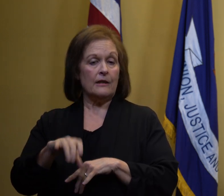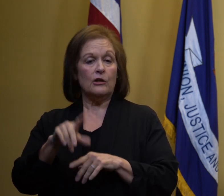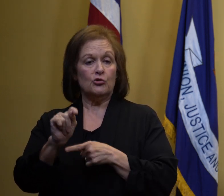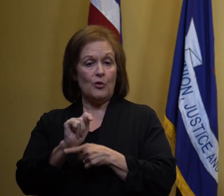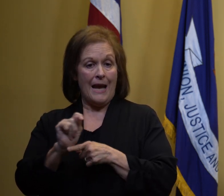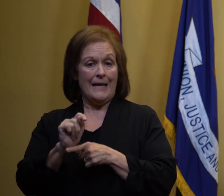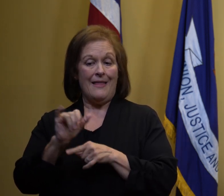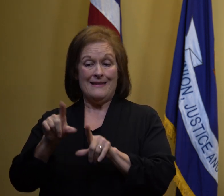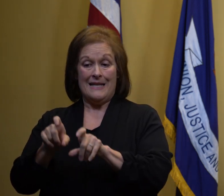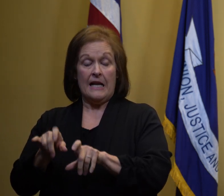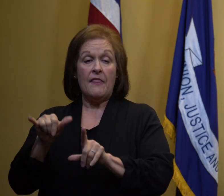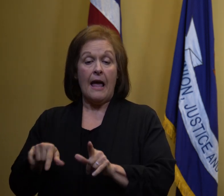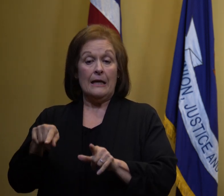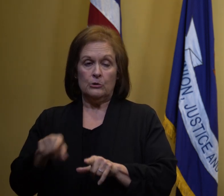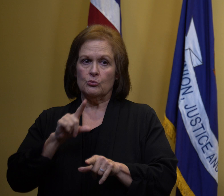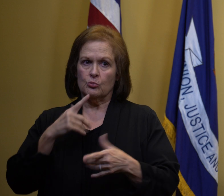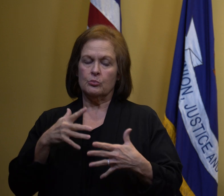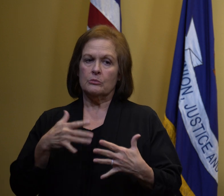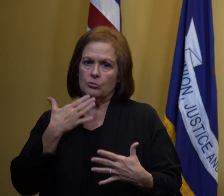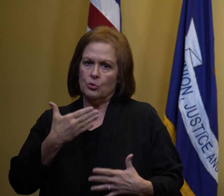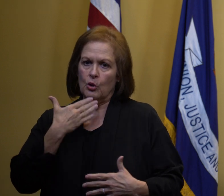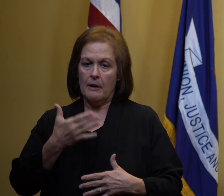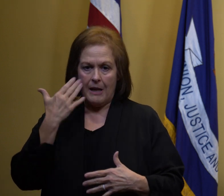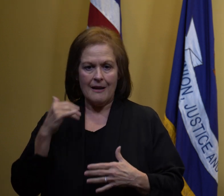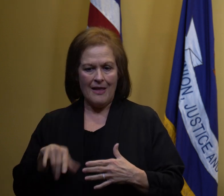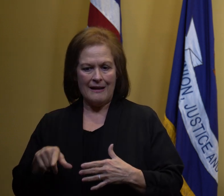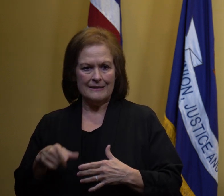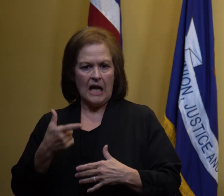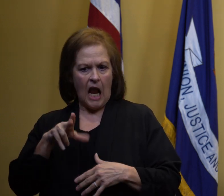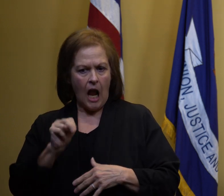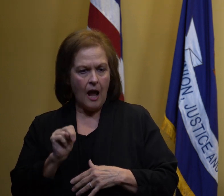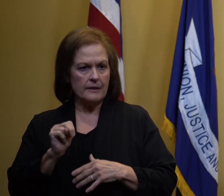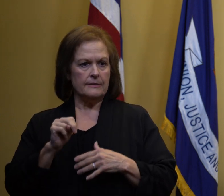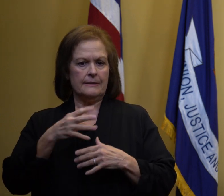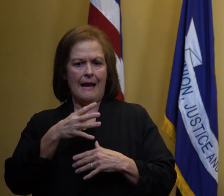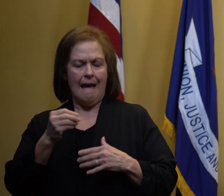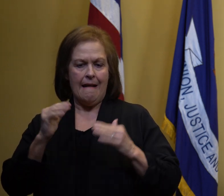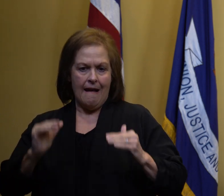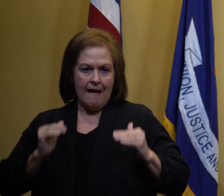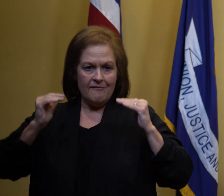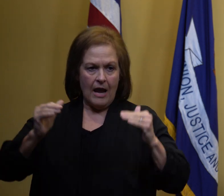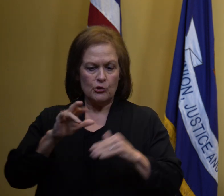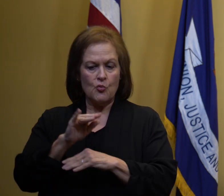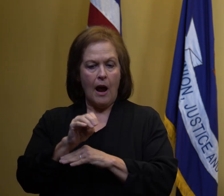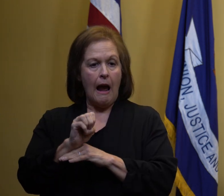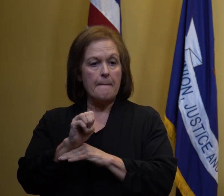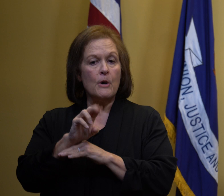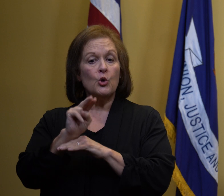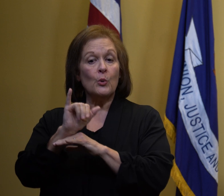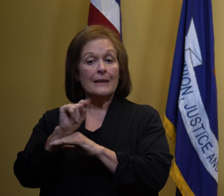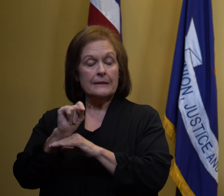testing, which is huge. This means that NOPD's firearms and advanced crime scene units have